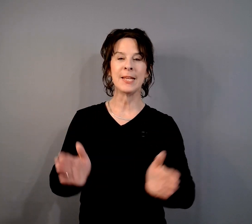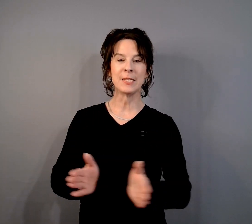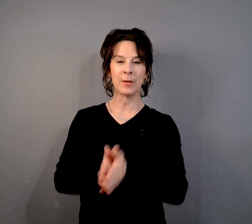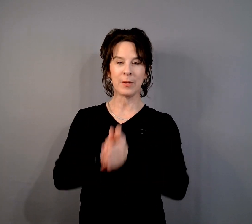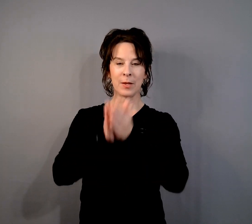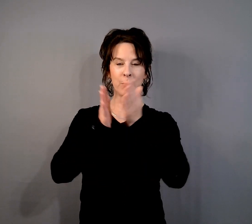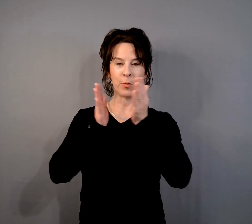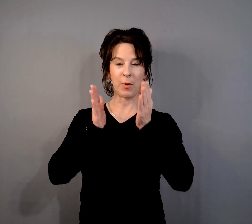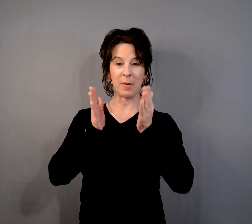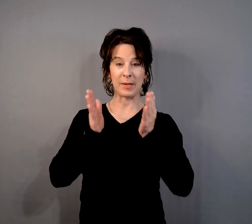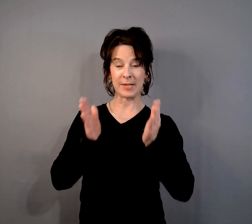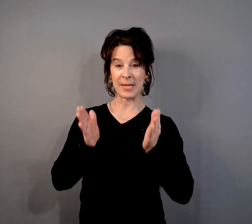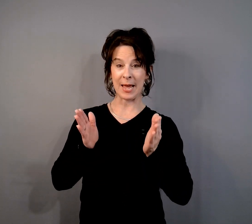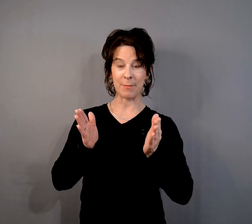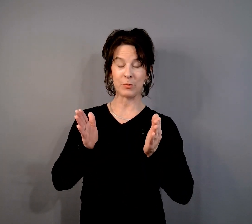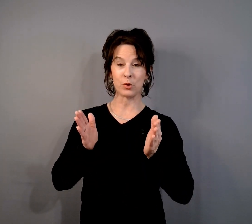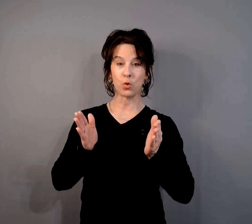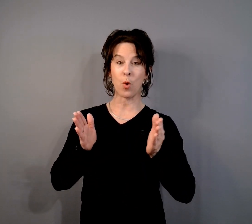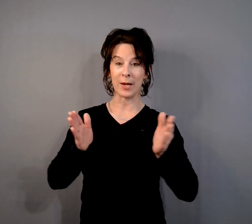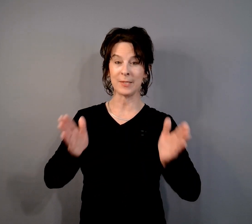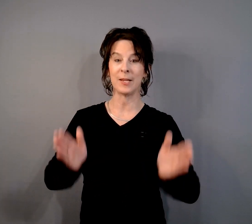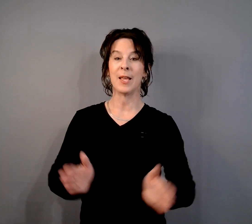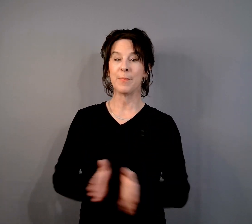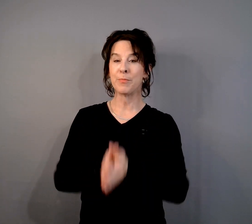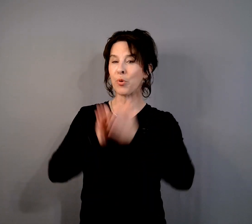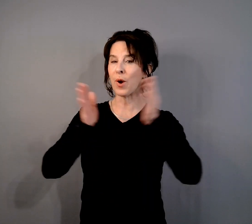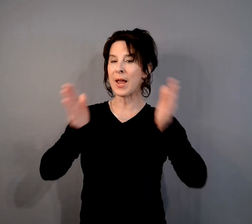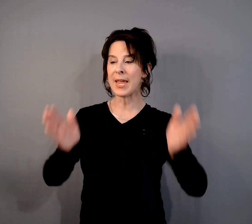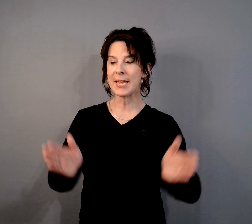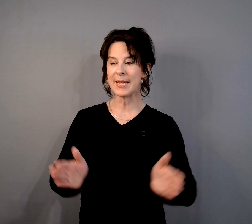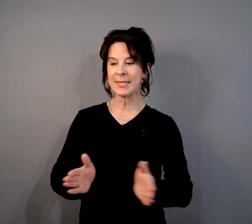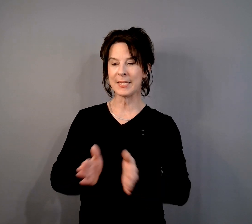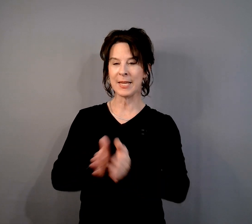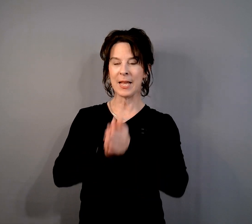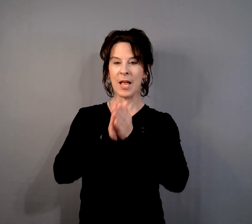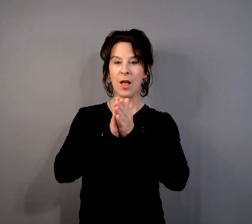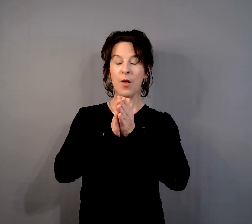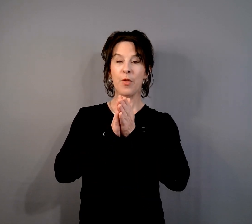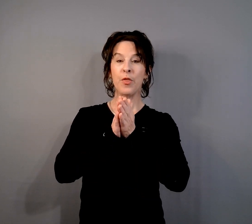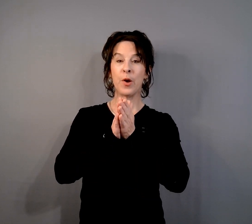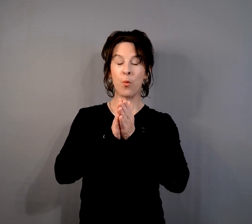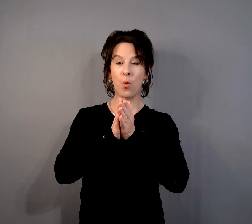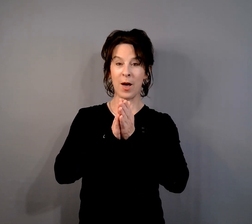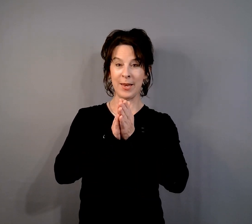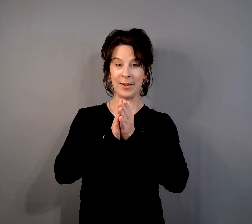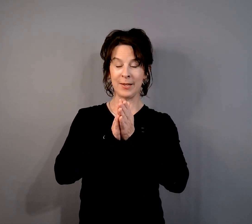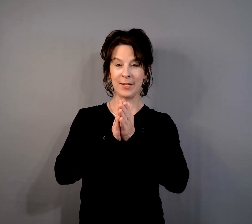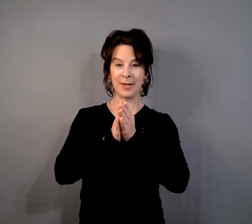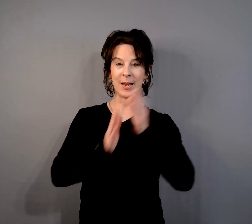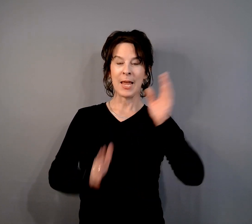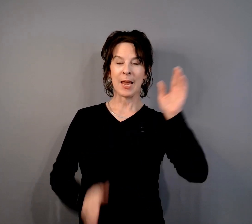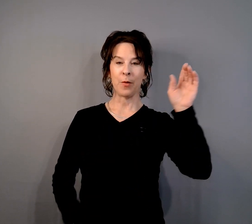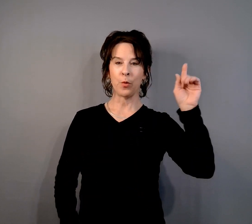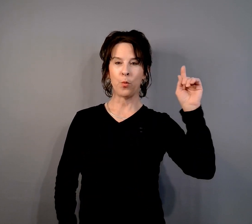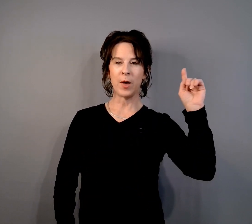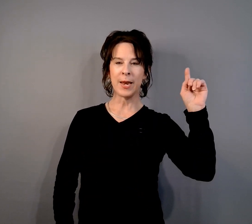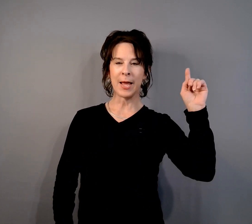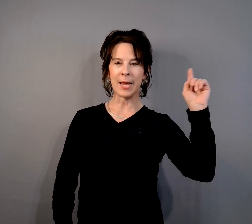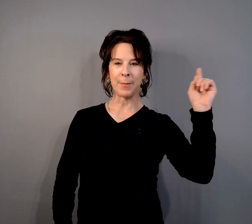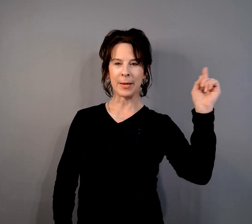praise, we'll probably clap twice. Praise the one. And on the one, I kind of make a